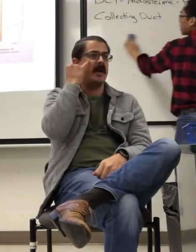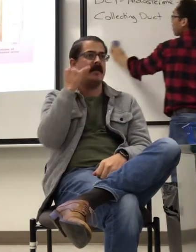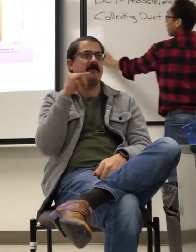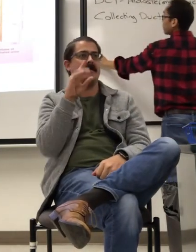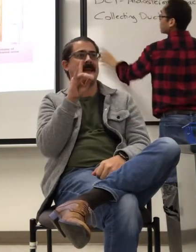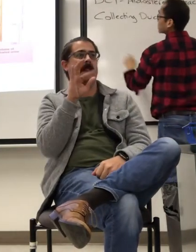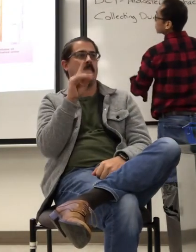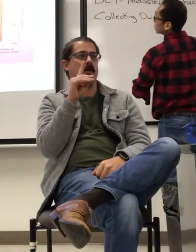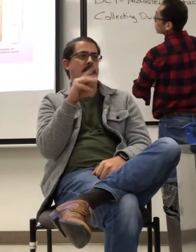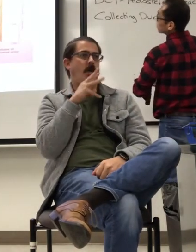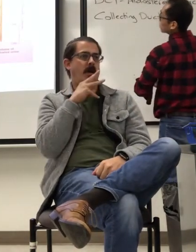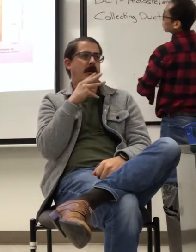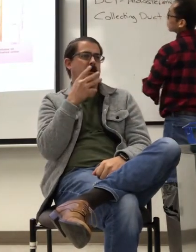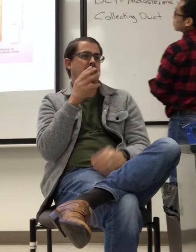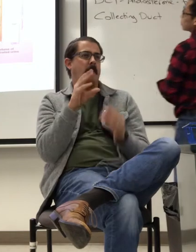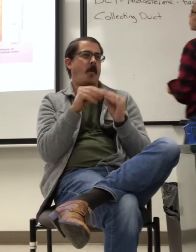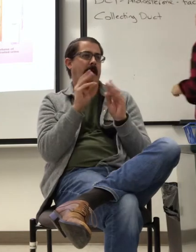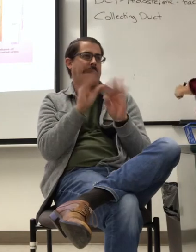what you see on the left,